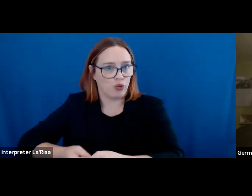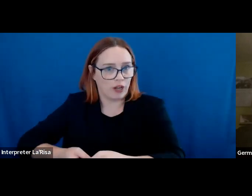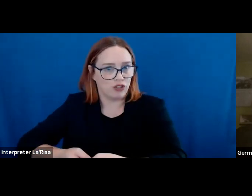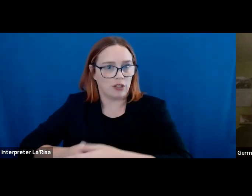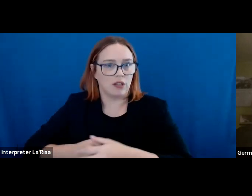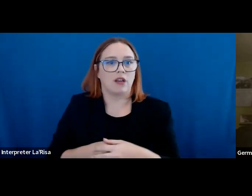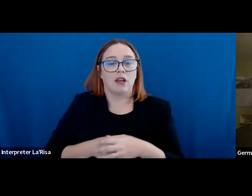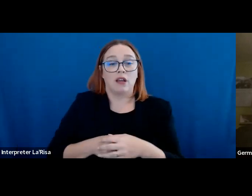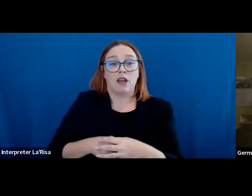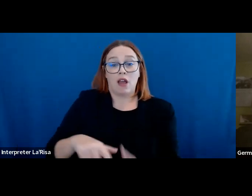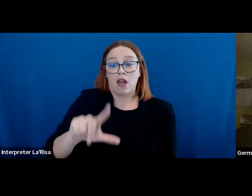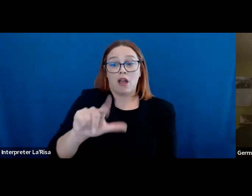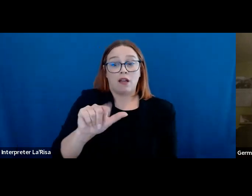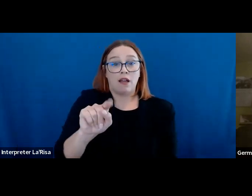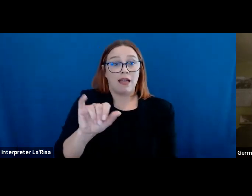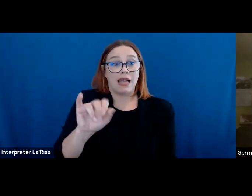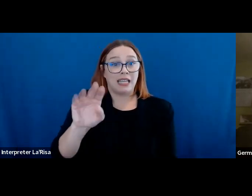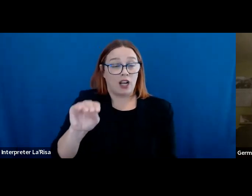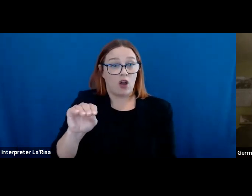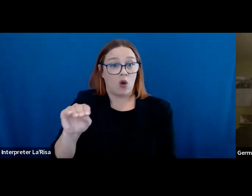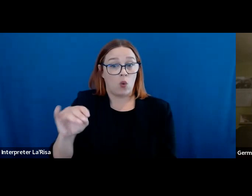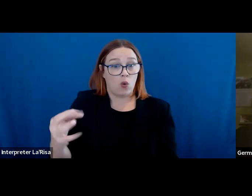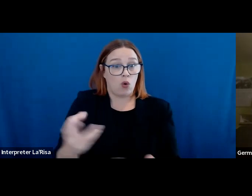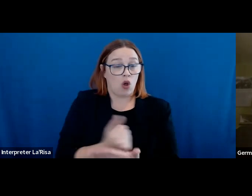20% of the population in the United States.